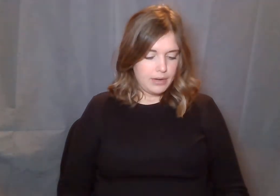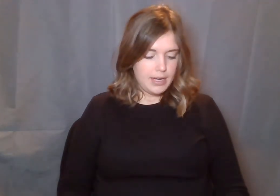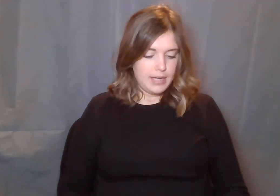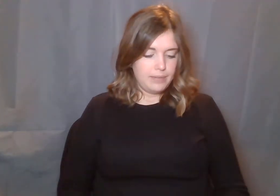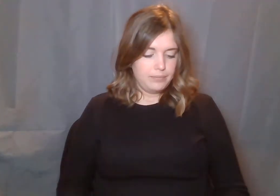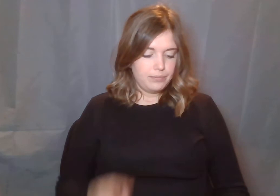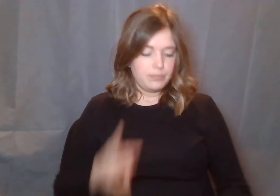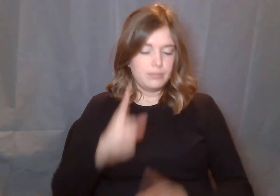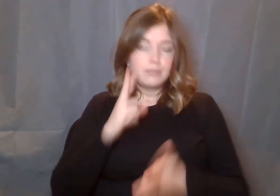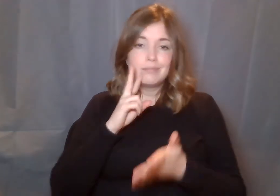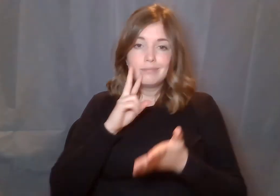Secretary.